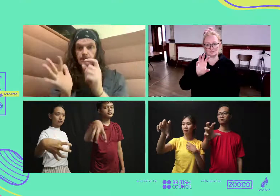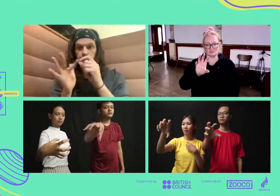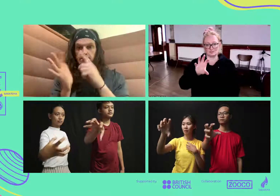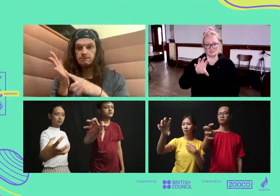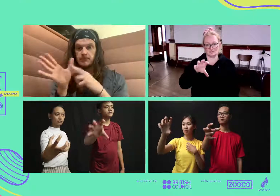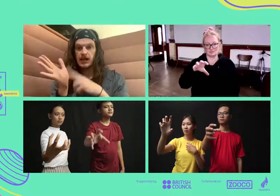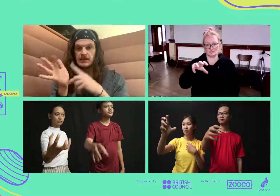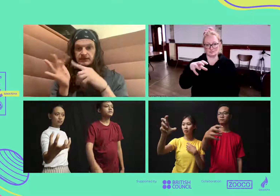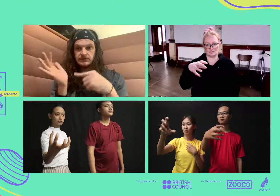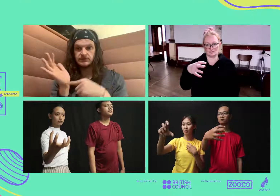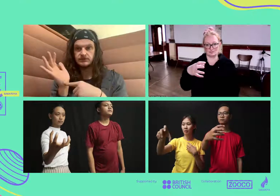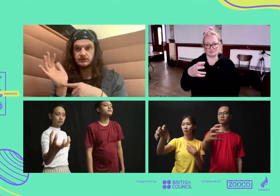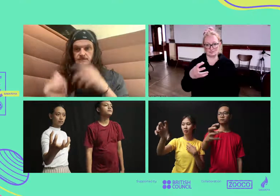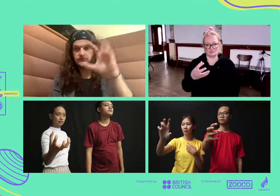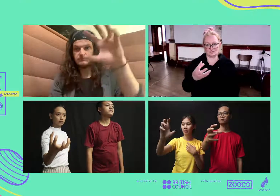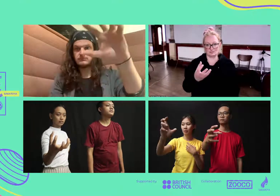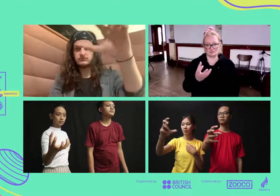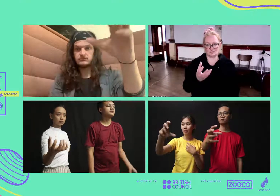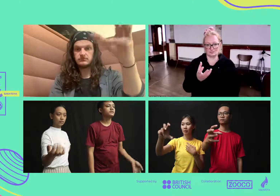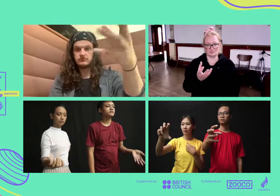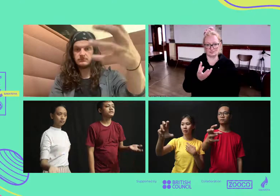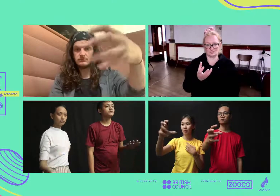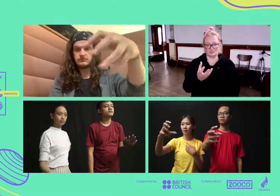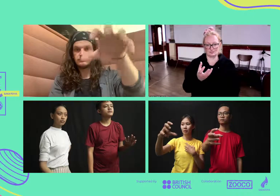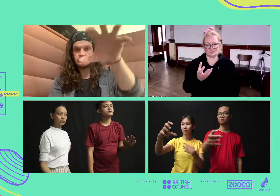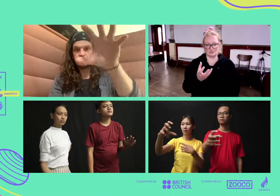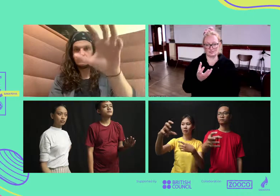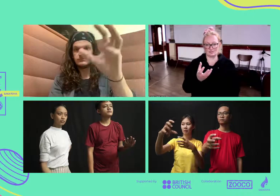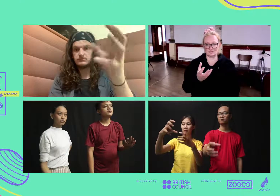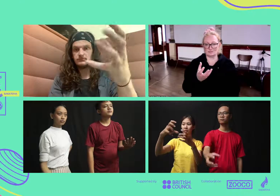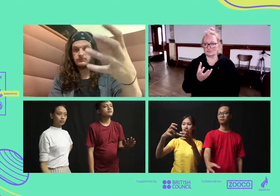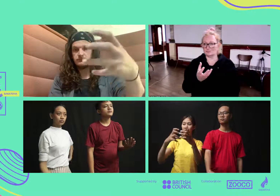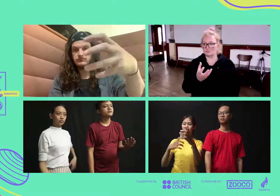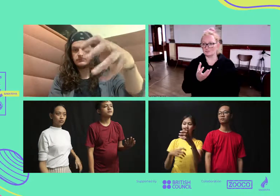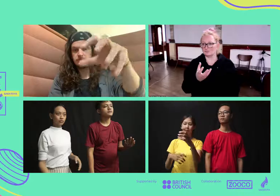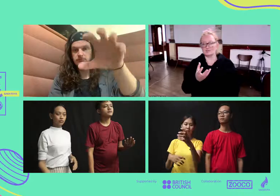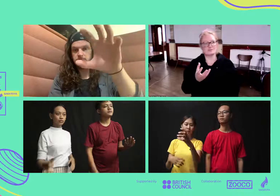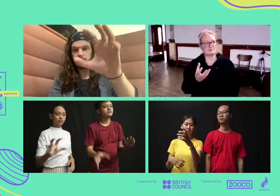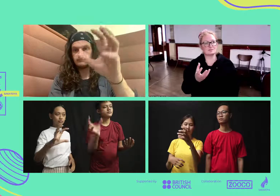And then I might decide that this